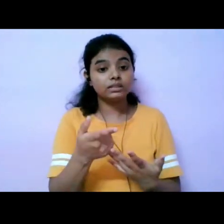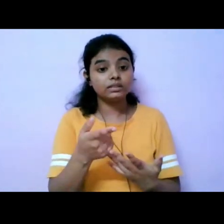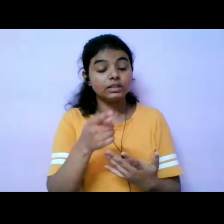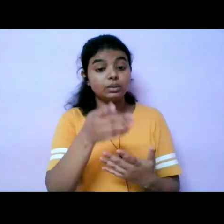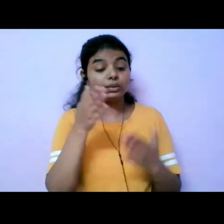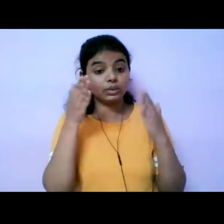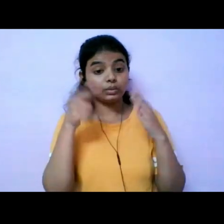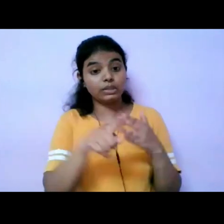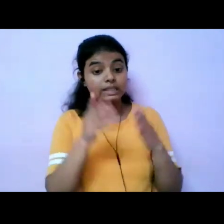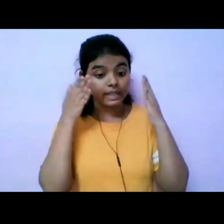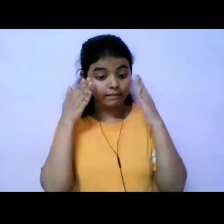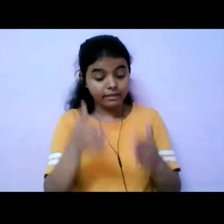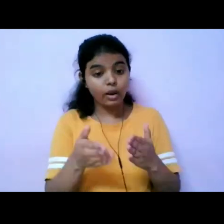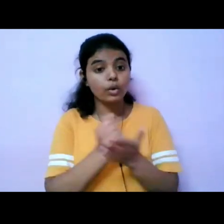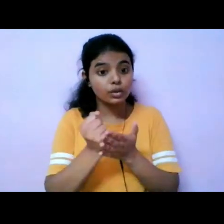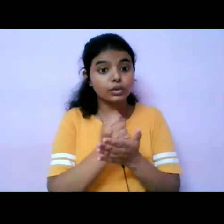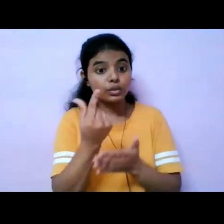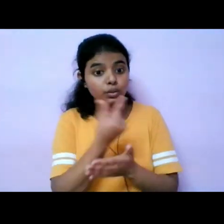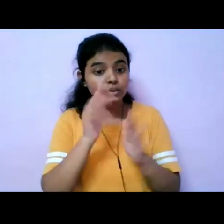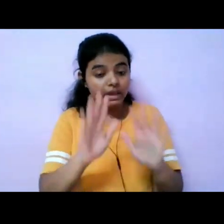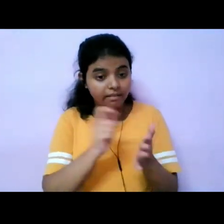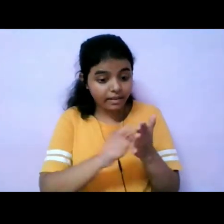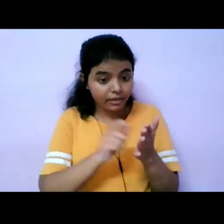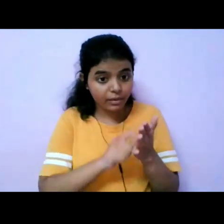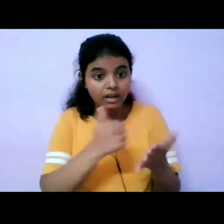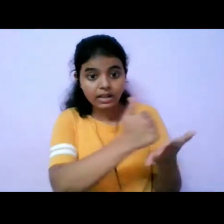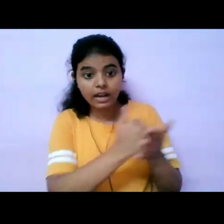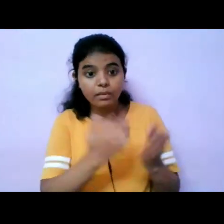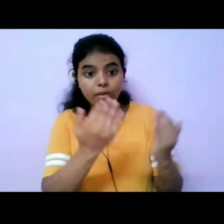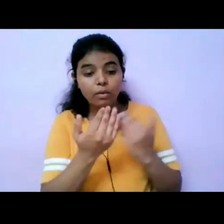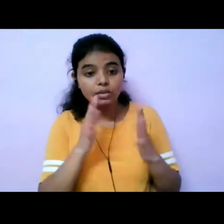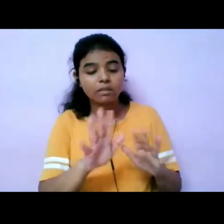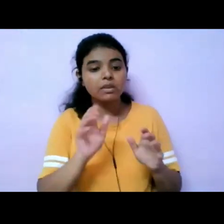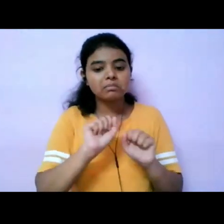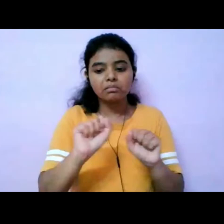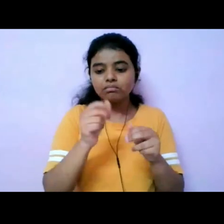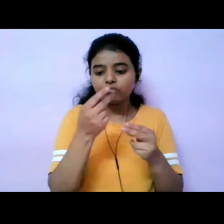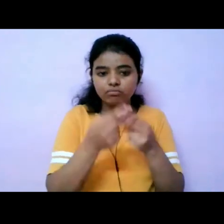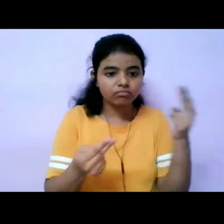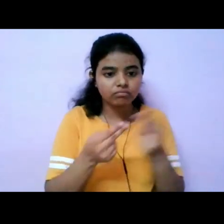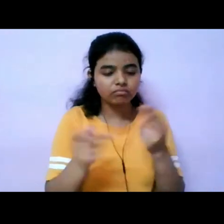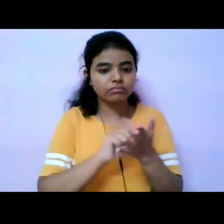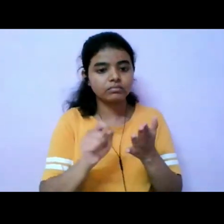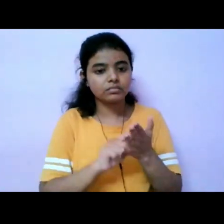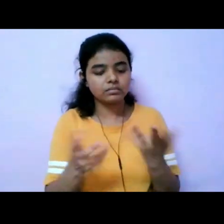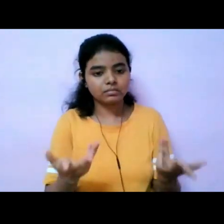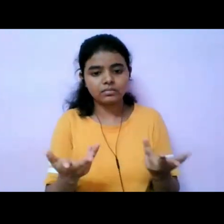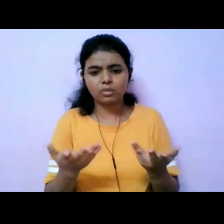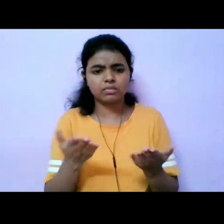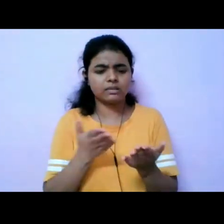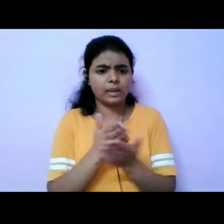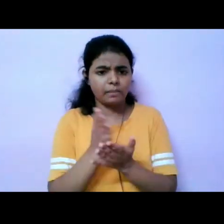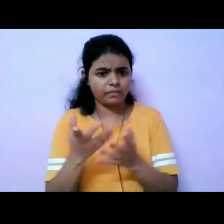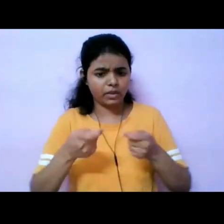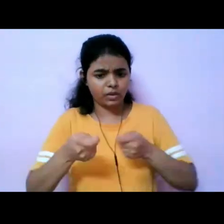particular that Professor Kuusisto uses to write his books or his poems or his stories and the method, if you